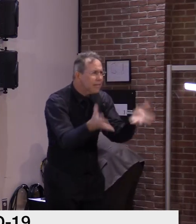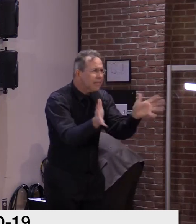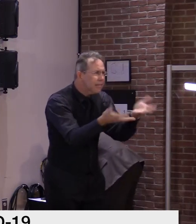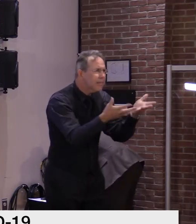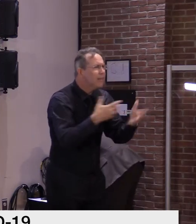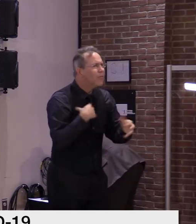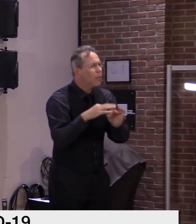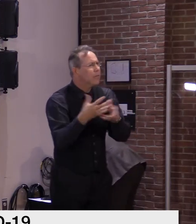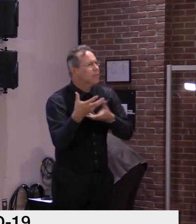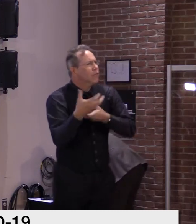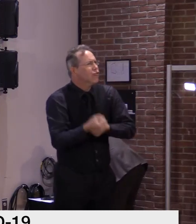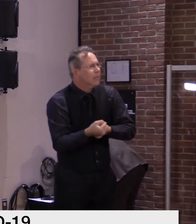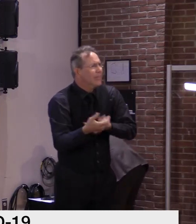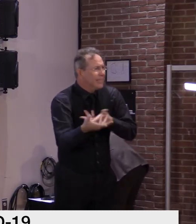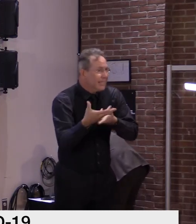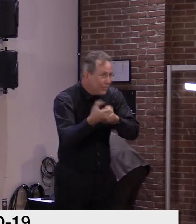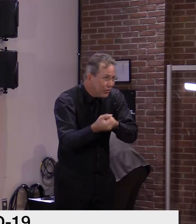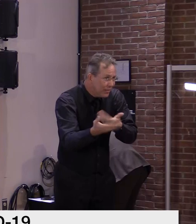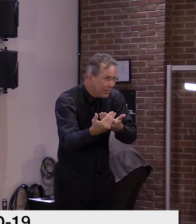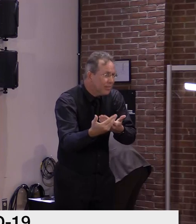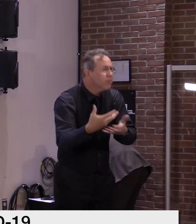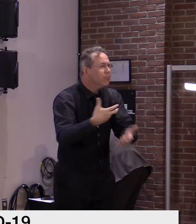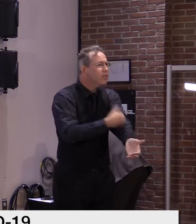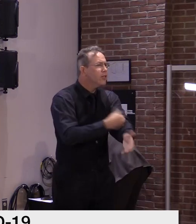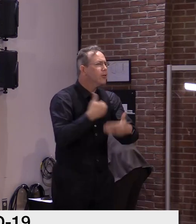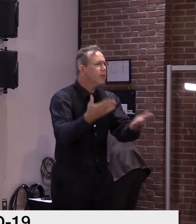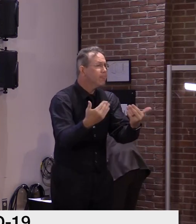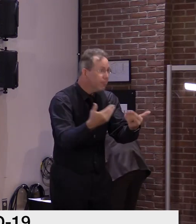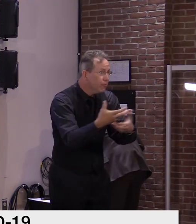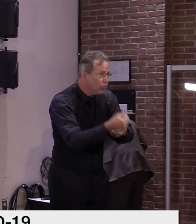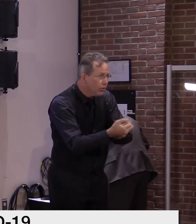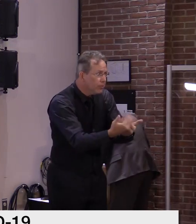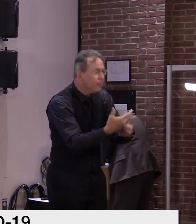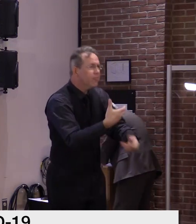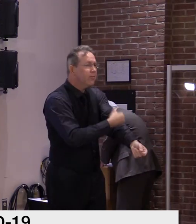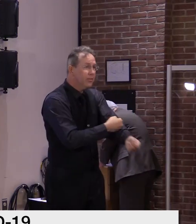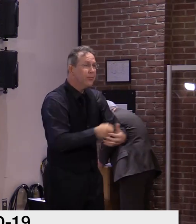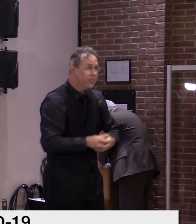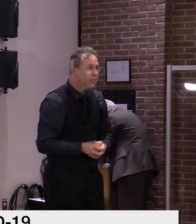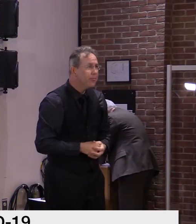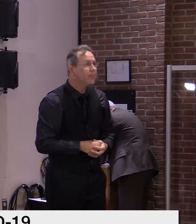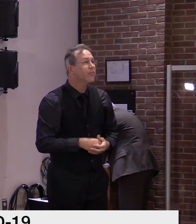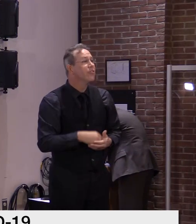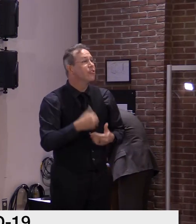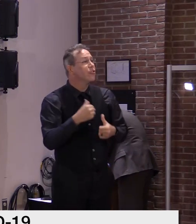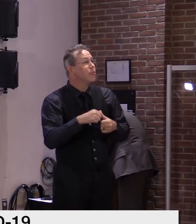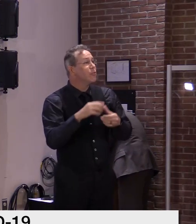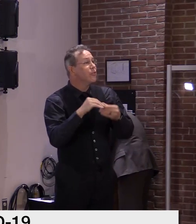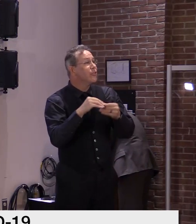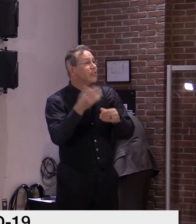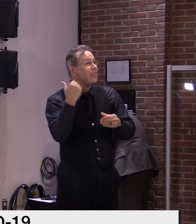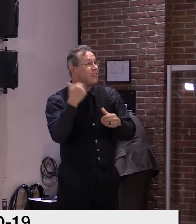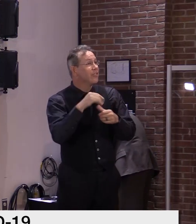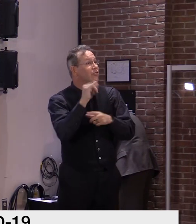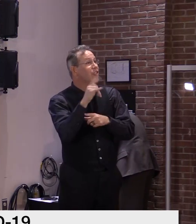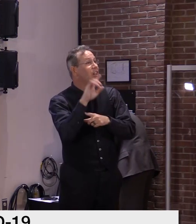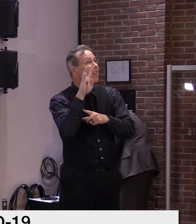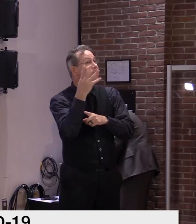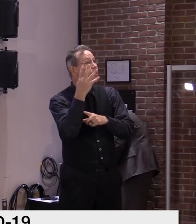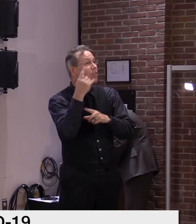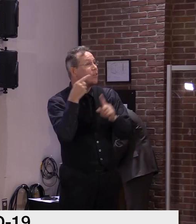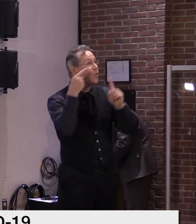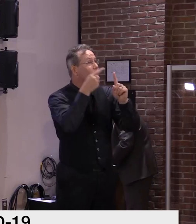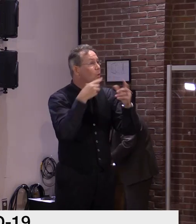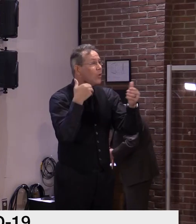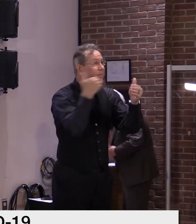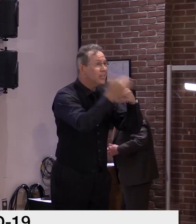Today and this week, we've also met the bottom of the range for the June 1 goal of vaccinating at least 60% of our